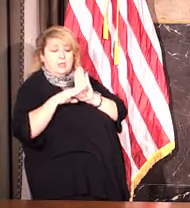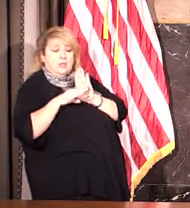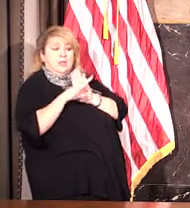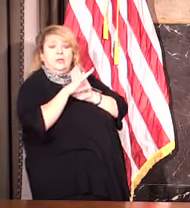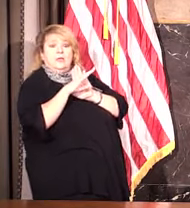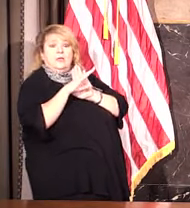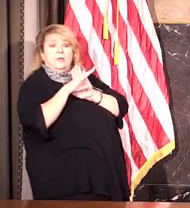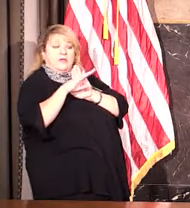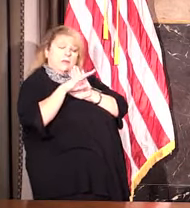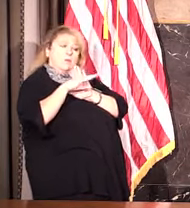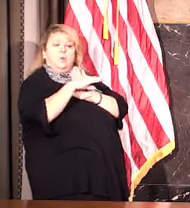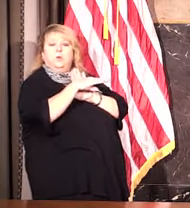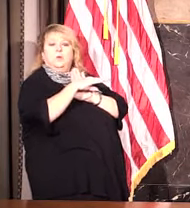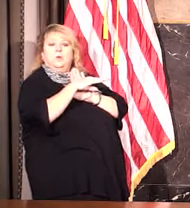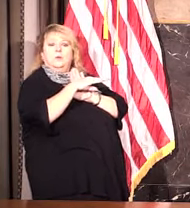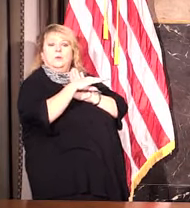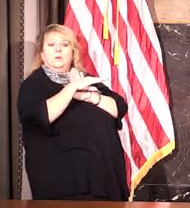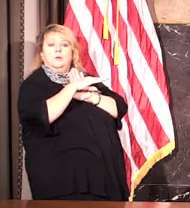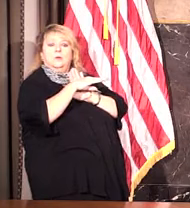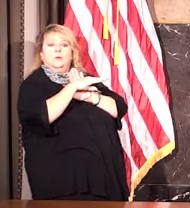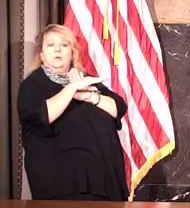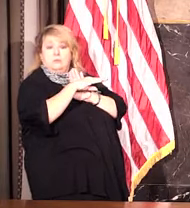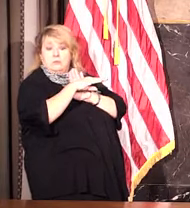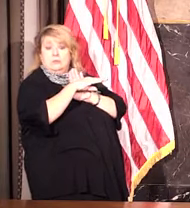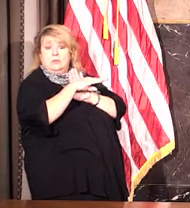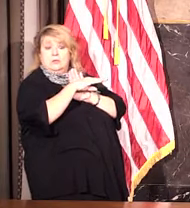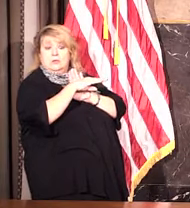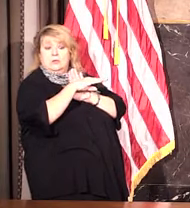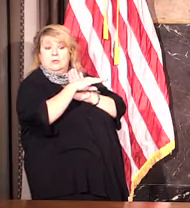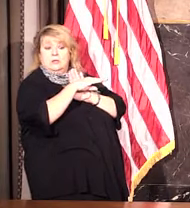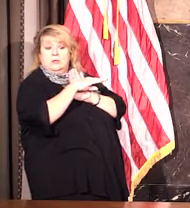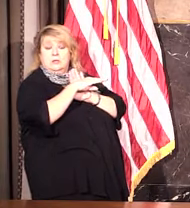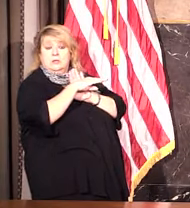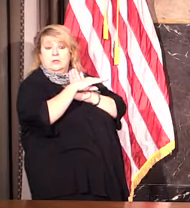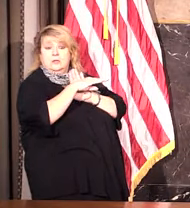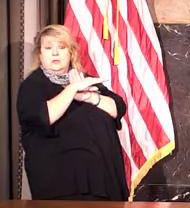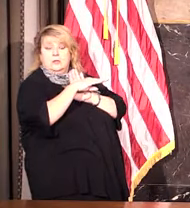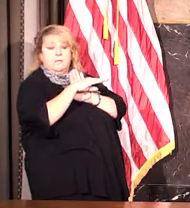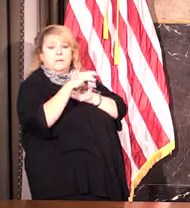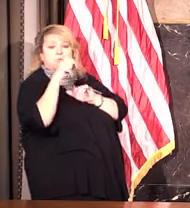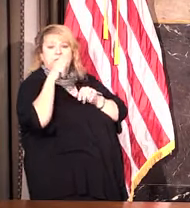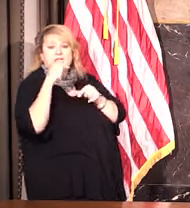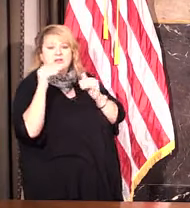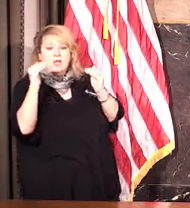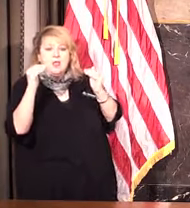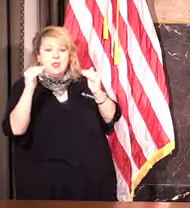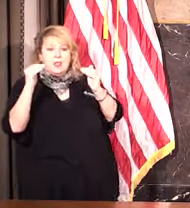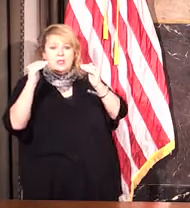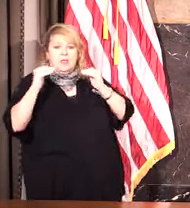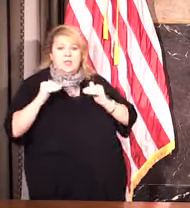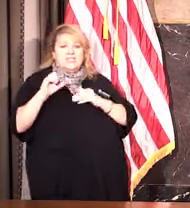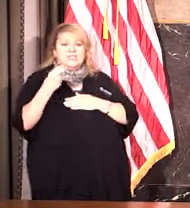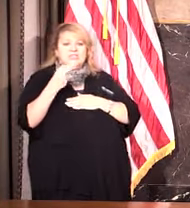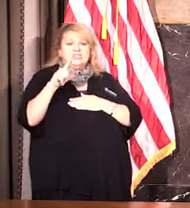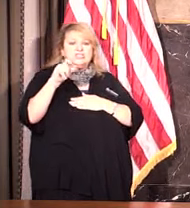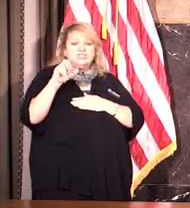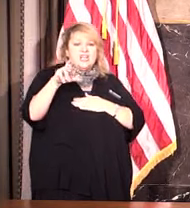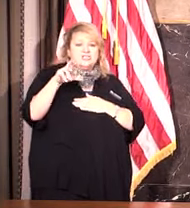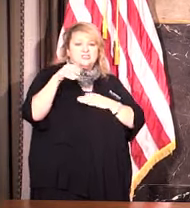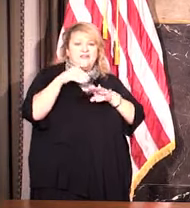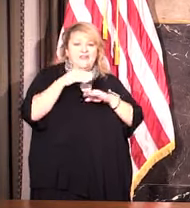control, flatten the curve, reduce the transmission and so forth, but we didn't have to go back to the shelter-at-home order that we had